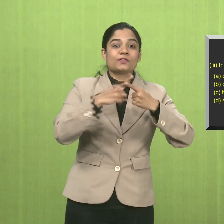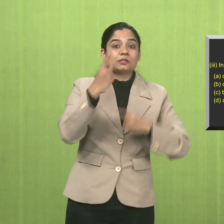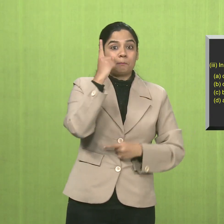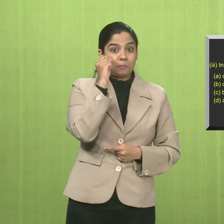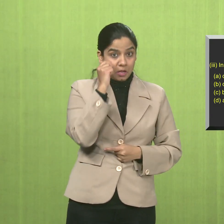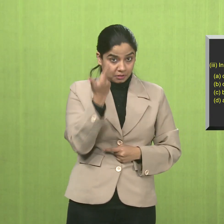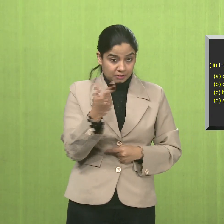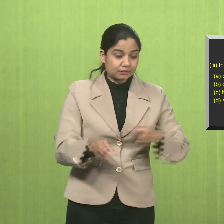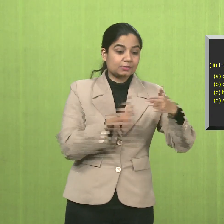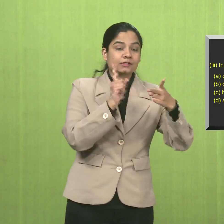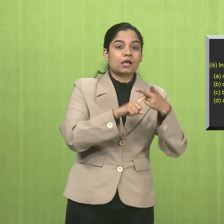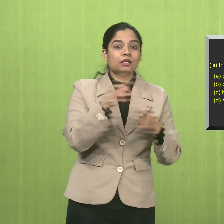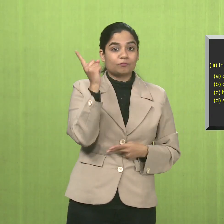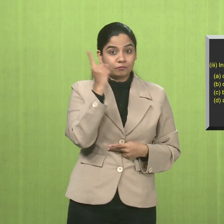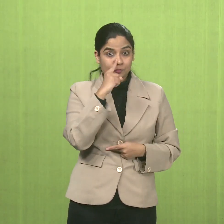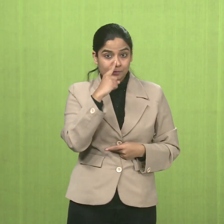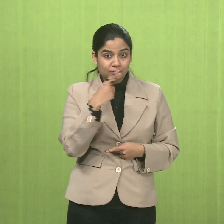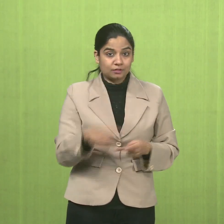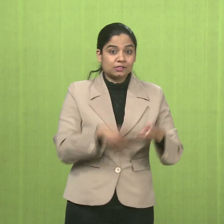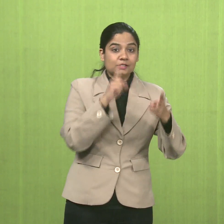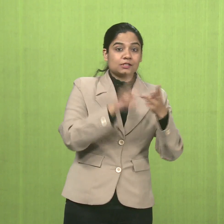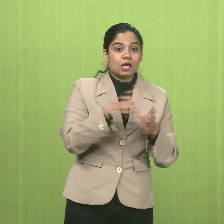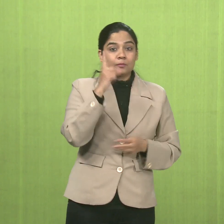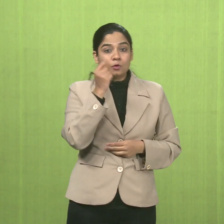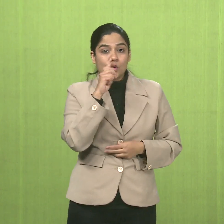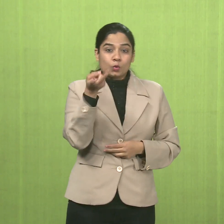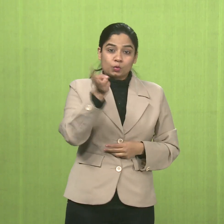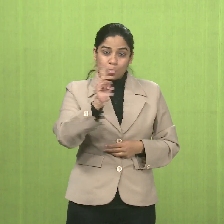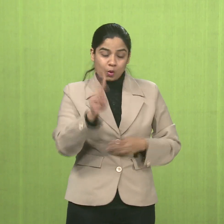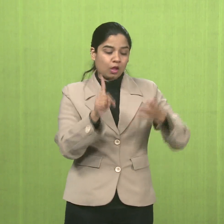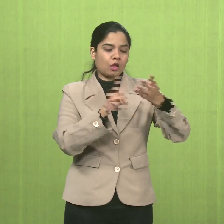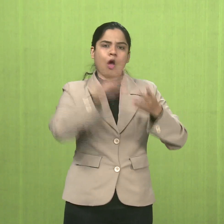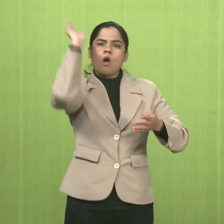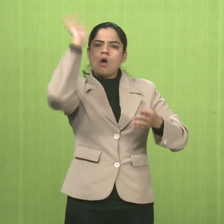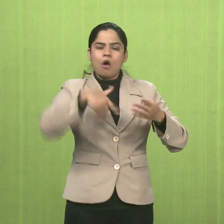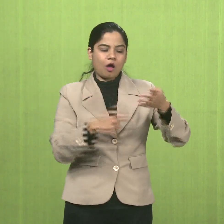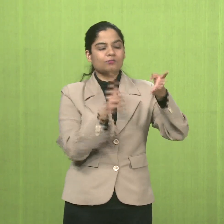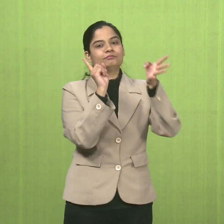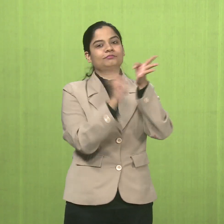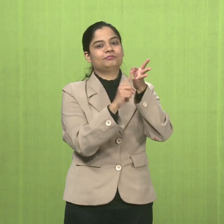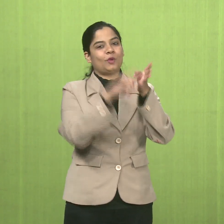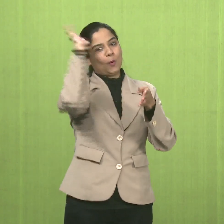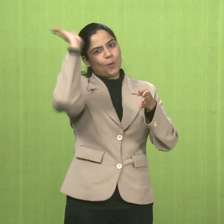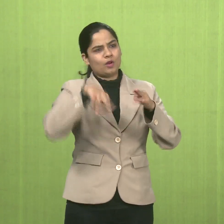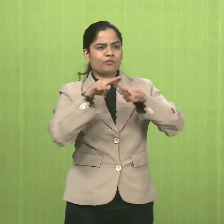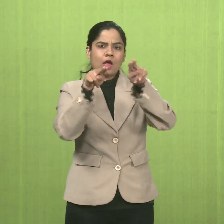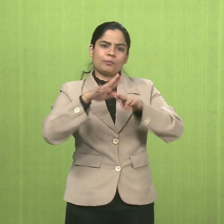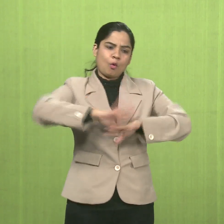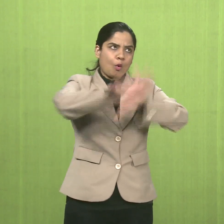First, only male head of the family, second, only female head of the family, third, male and female head of the family, or